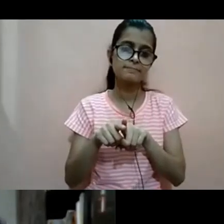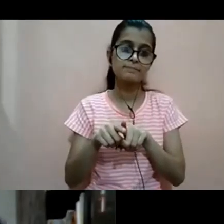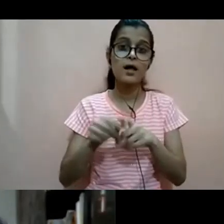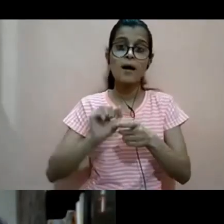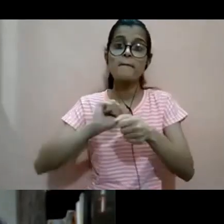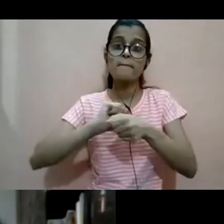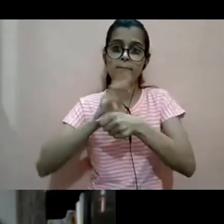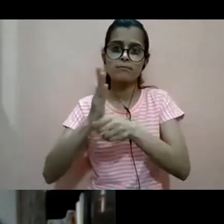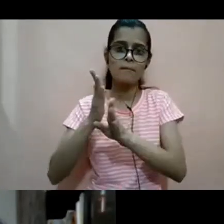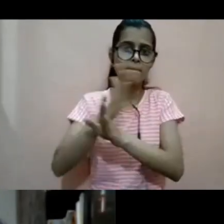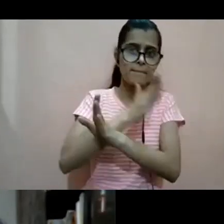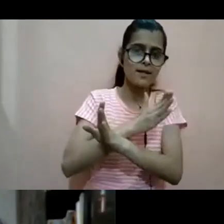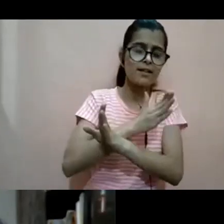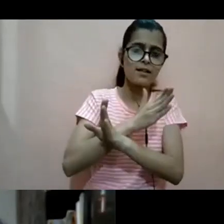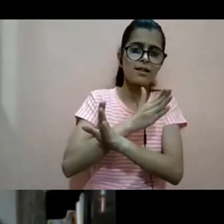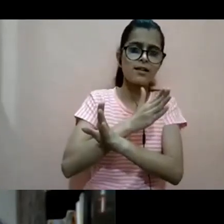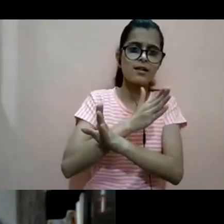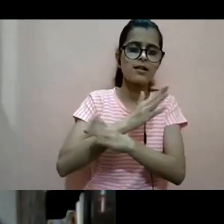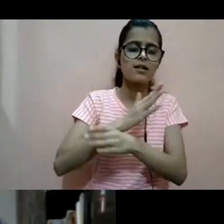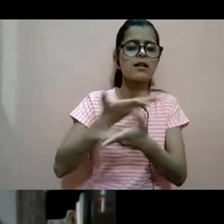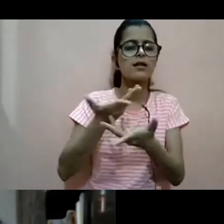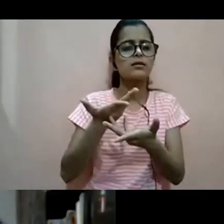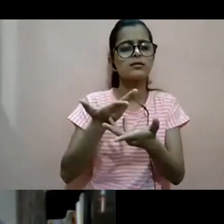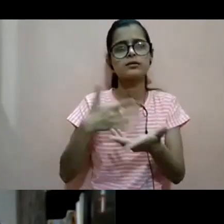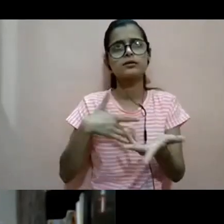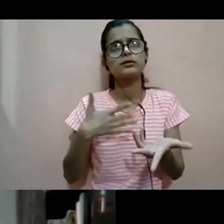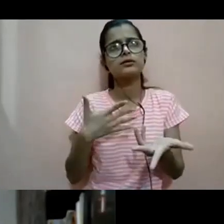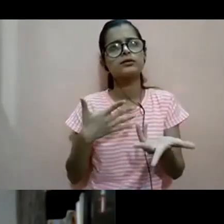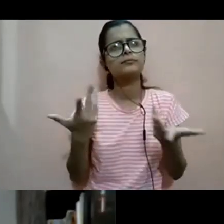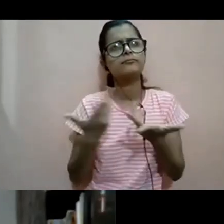pre-pandemic, it felt to me that